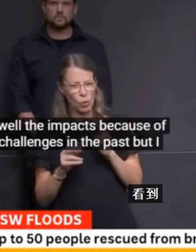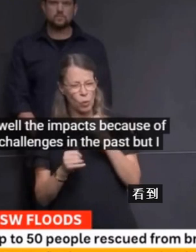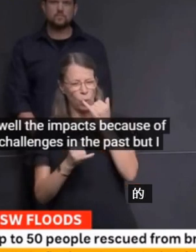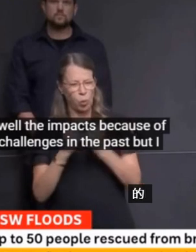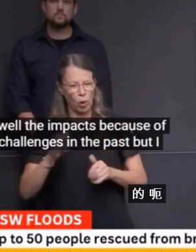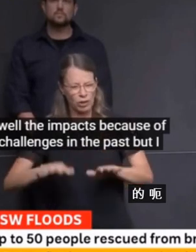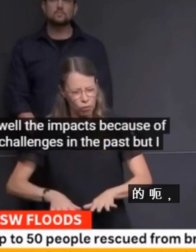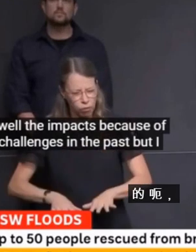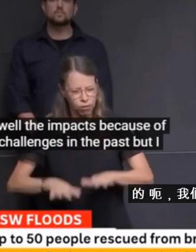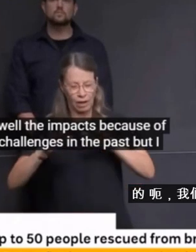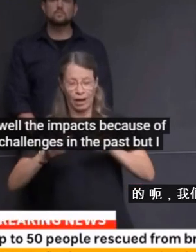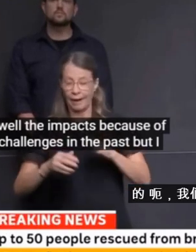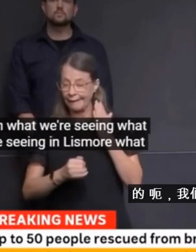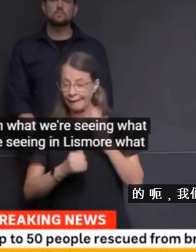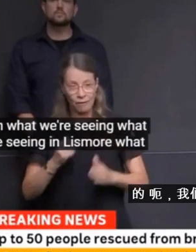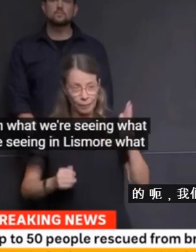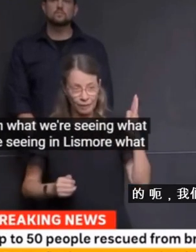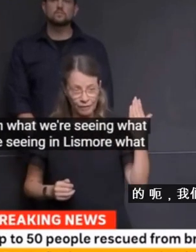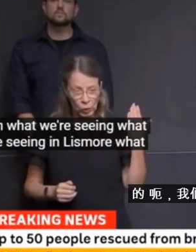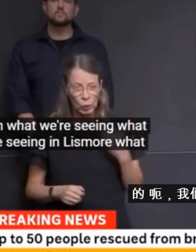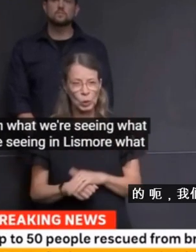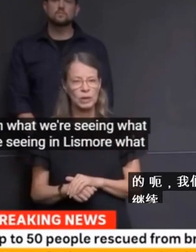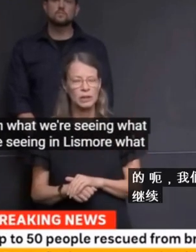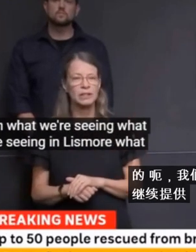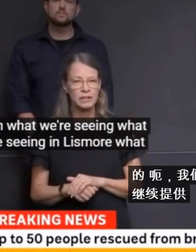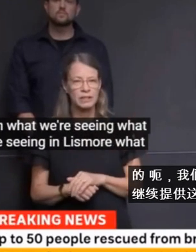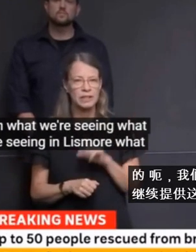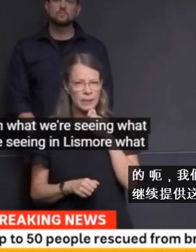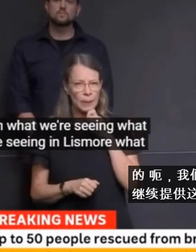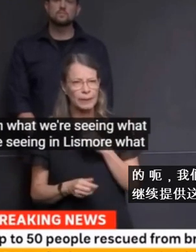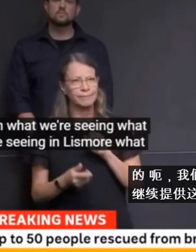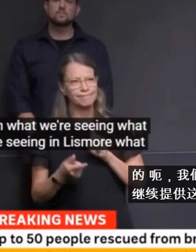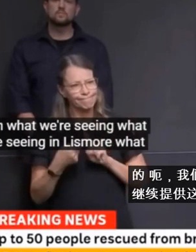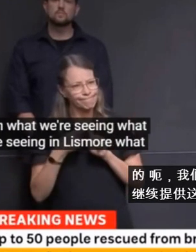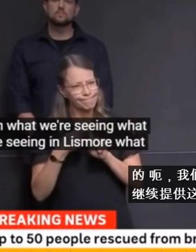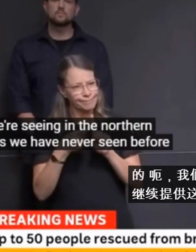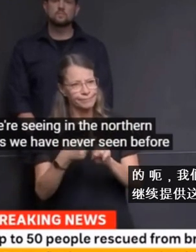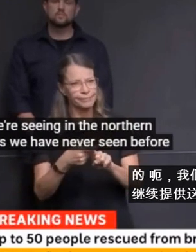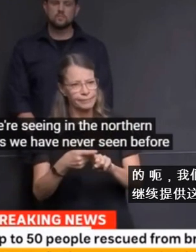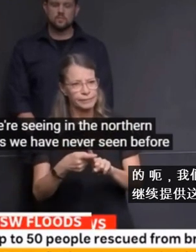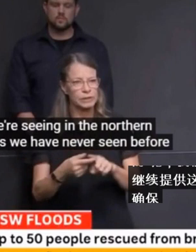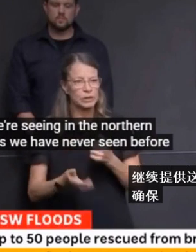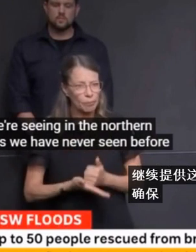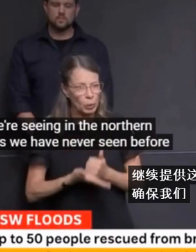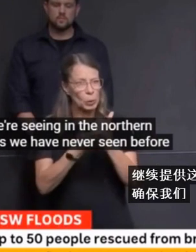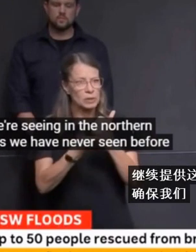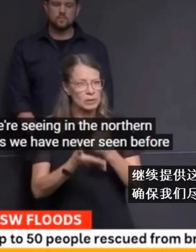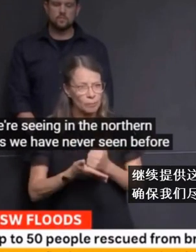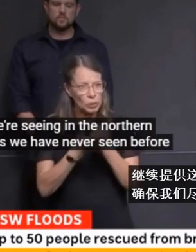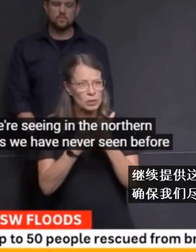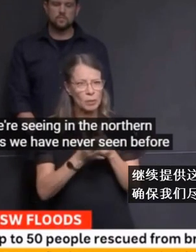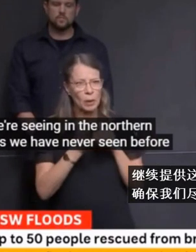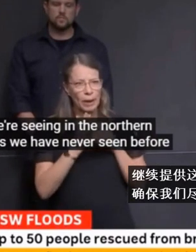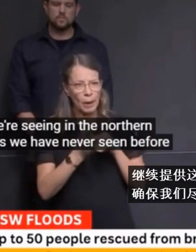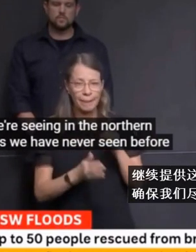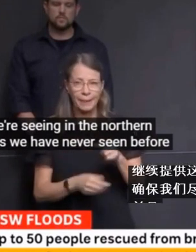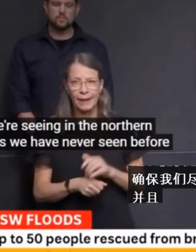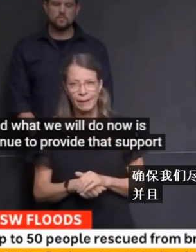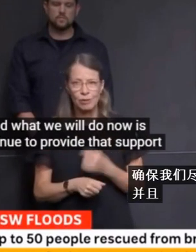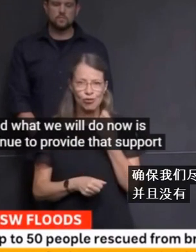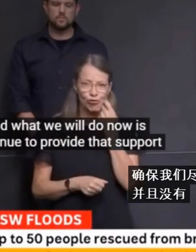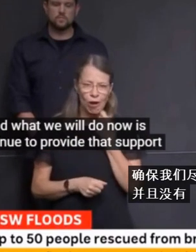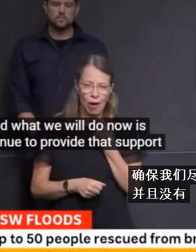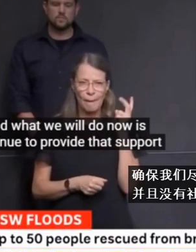And what we will do now is continue to provide that support and ultimately make sure we rebuild as quickly